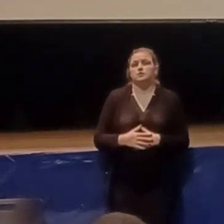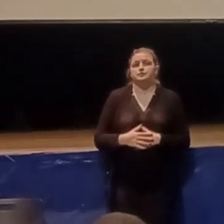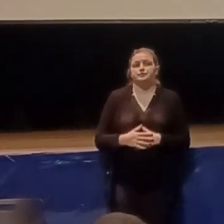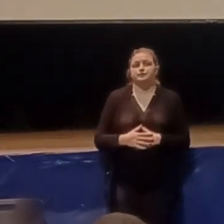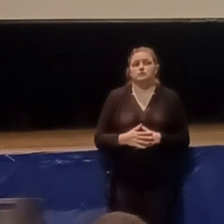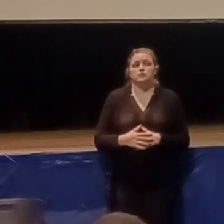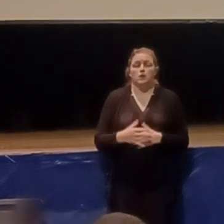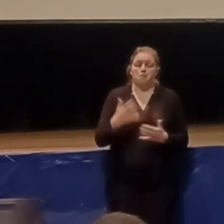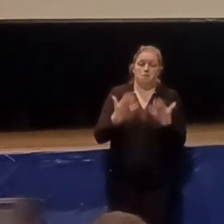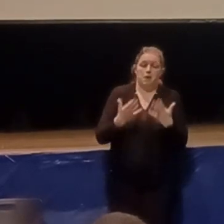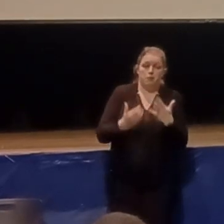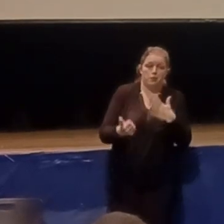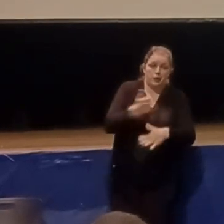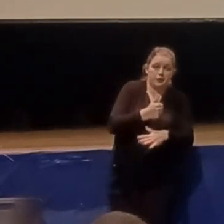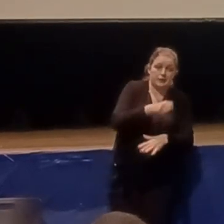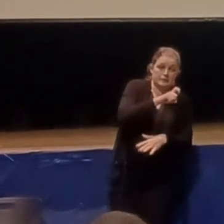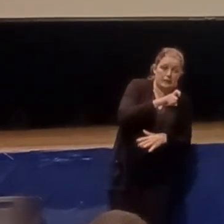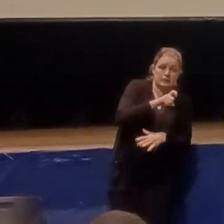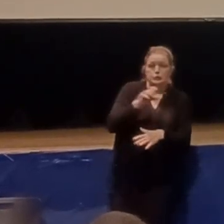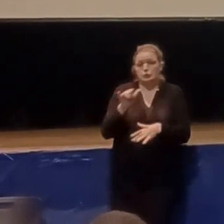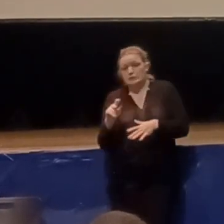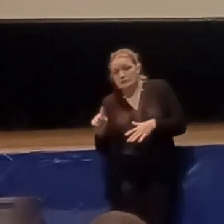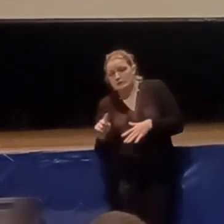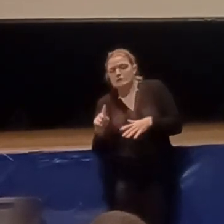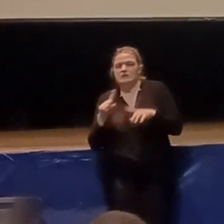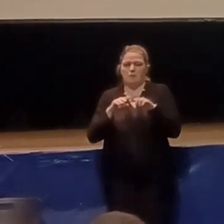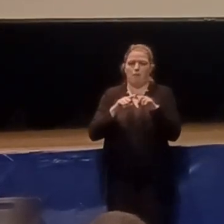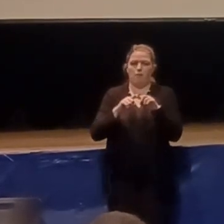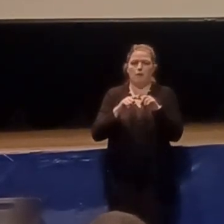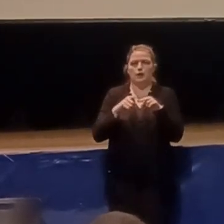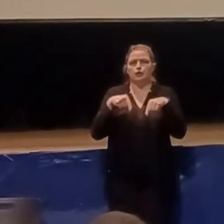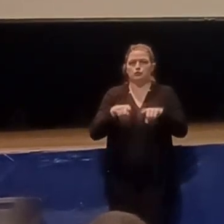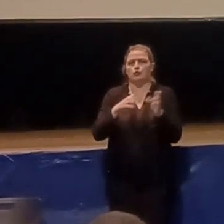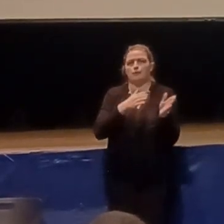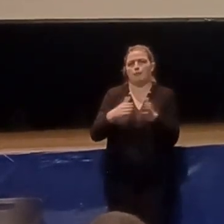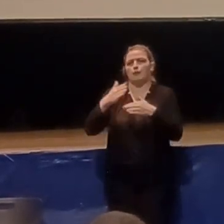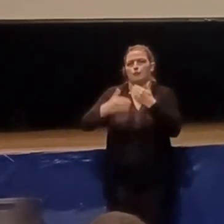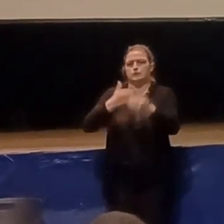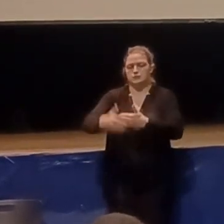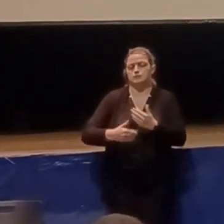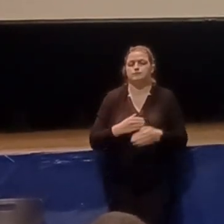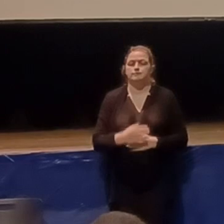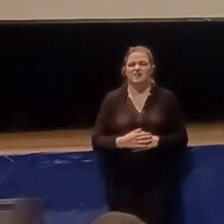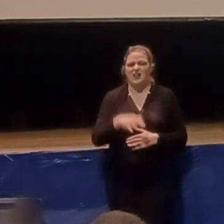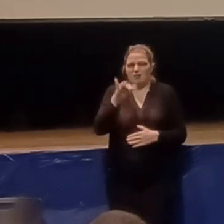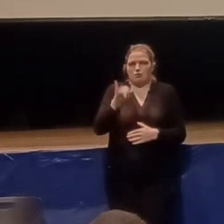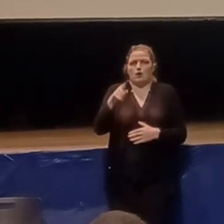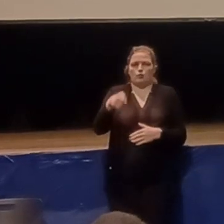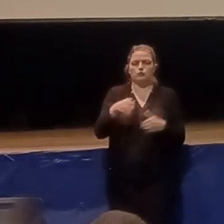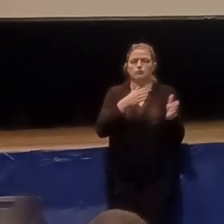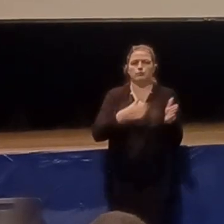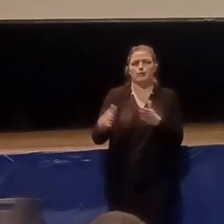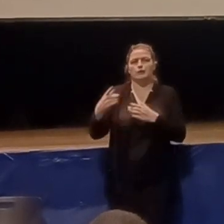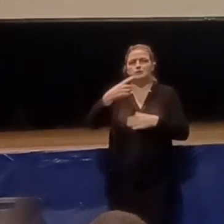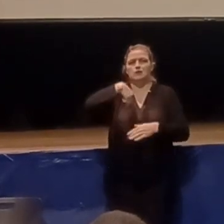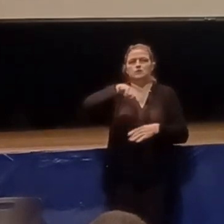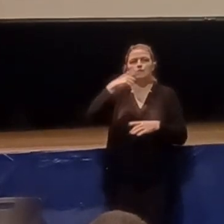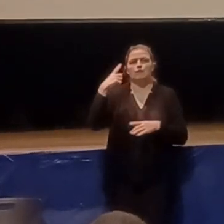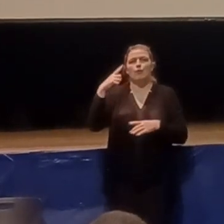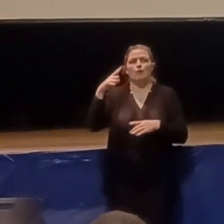prioritize X or Z through that planning process. And then that really does prepare us